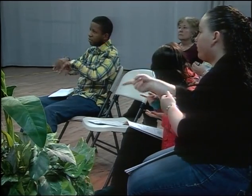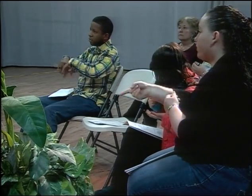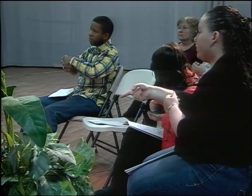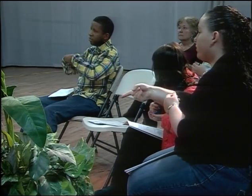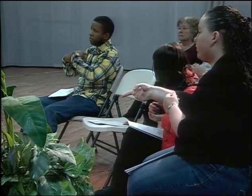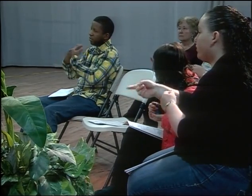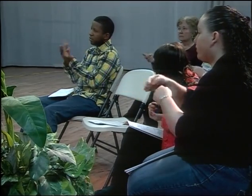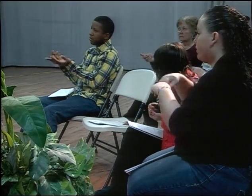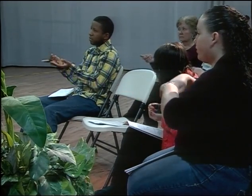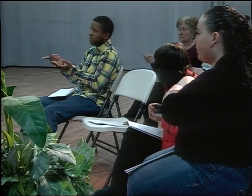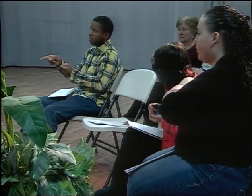towards your body, and then you.